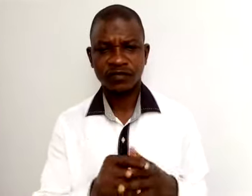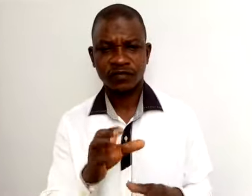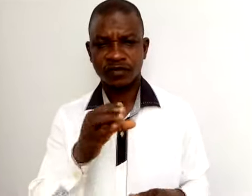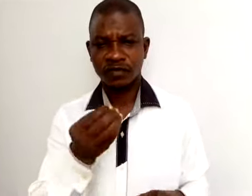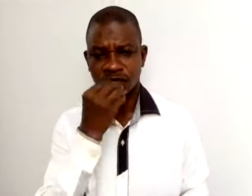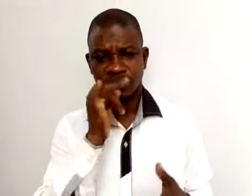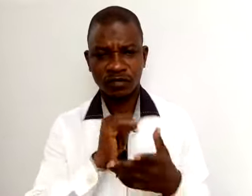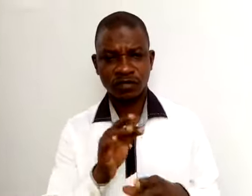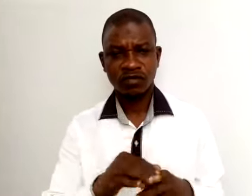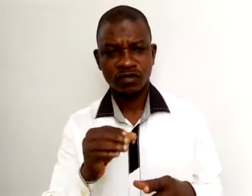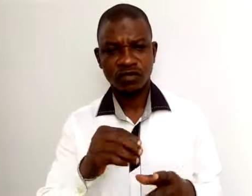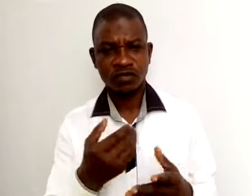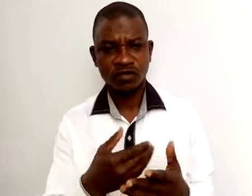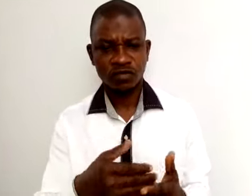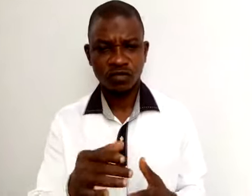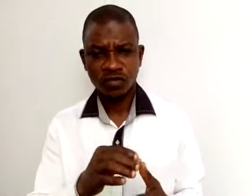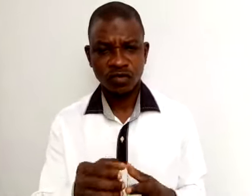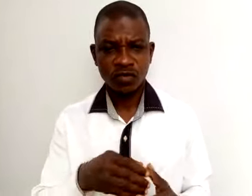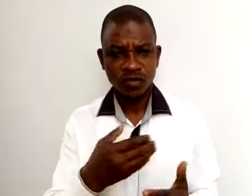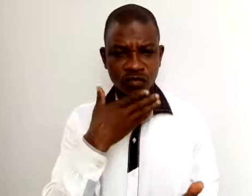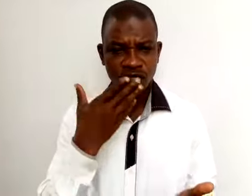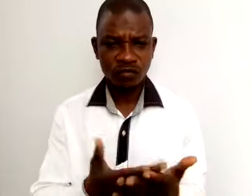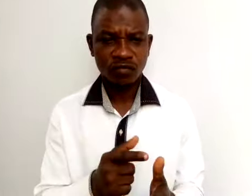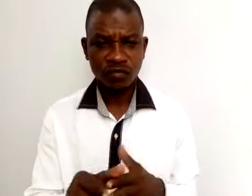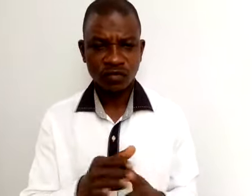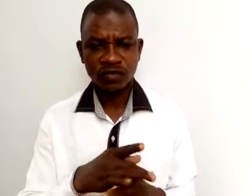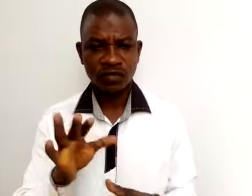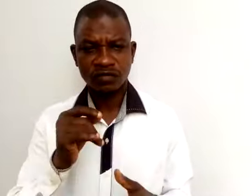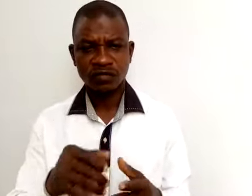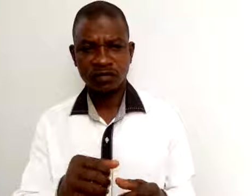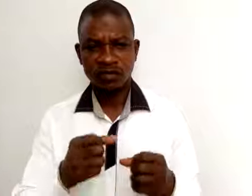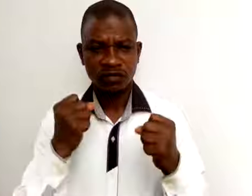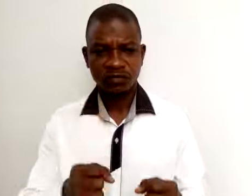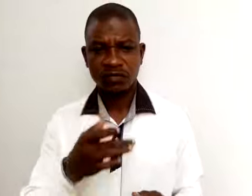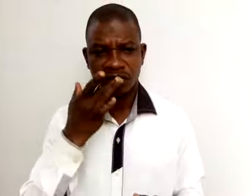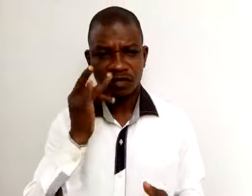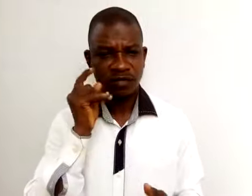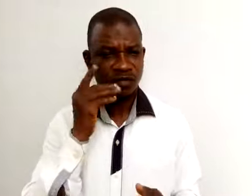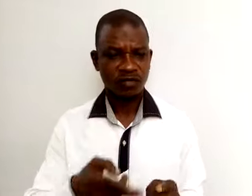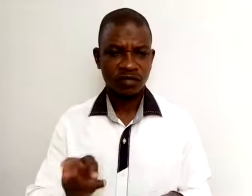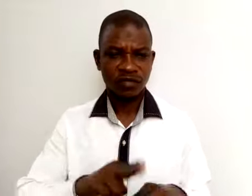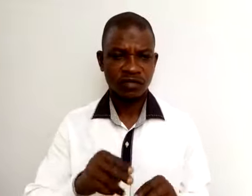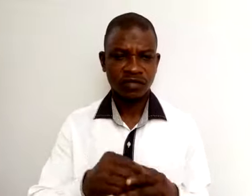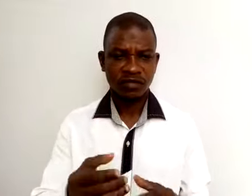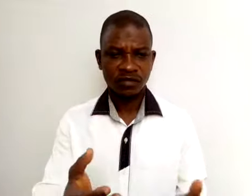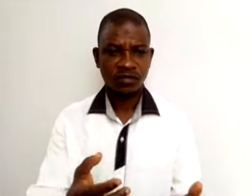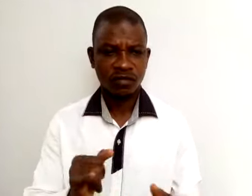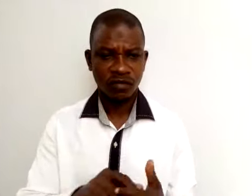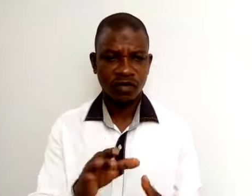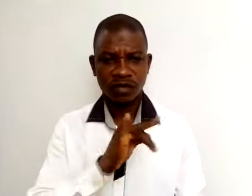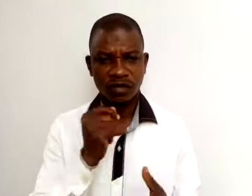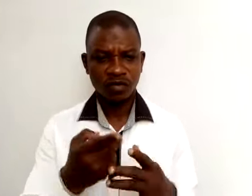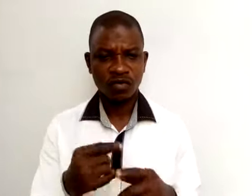a commodity which it has a stronger taste will increase demand, and on the other